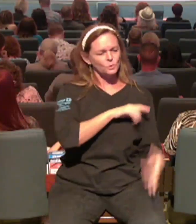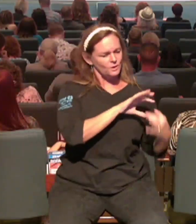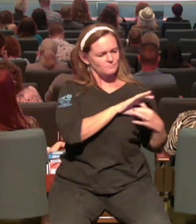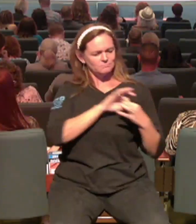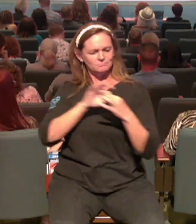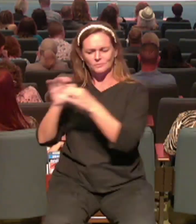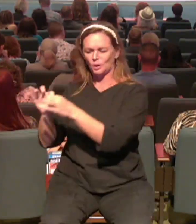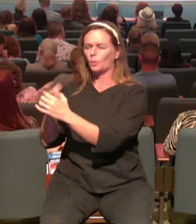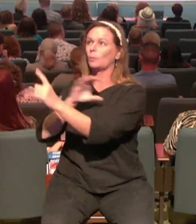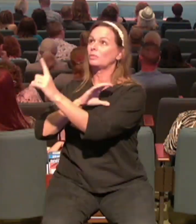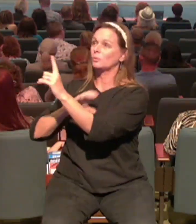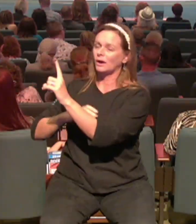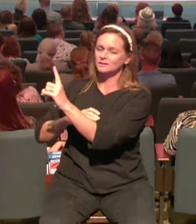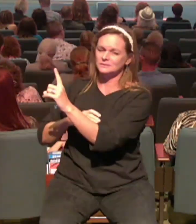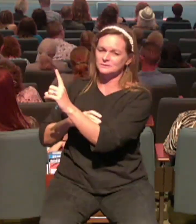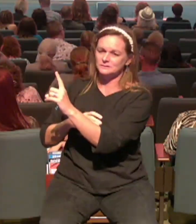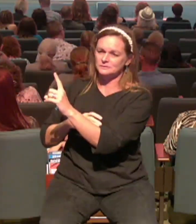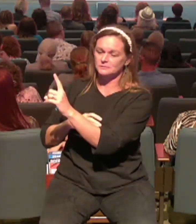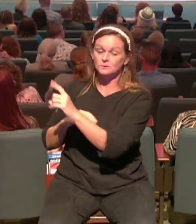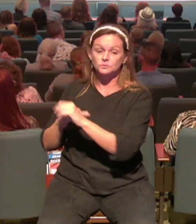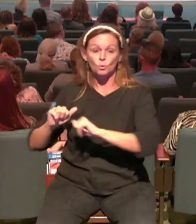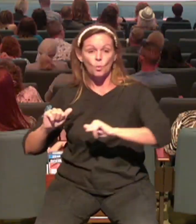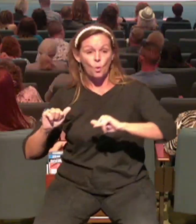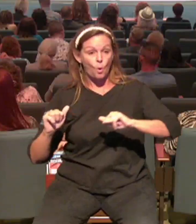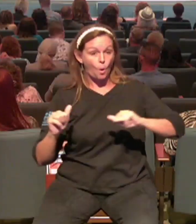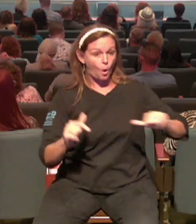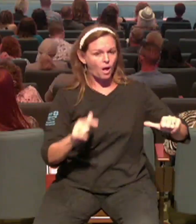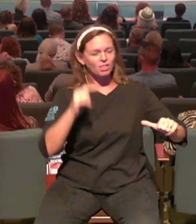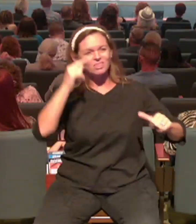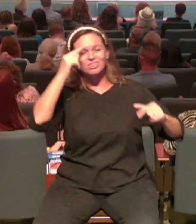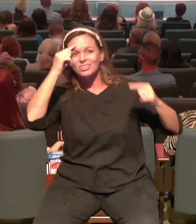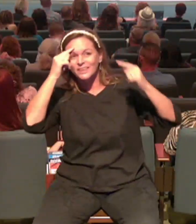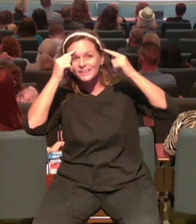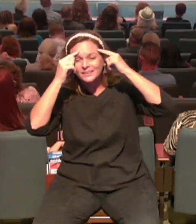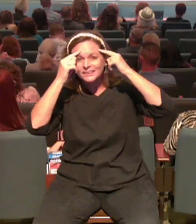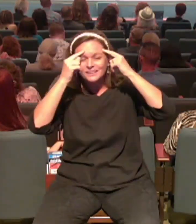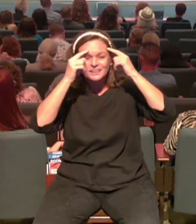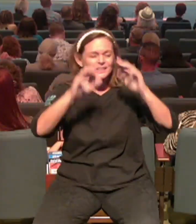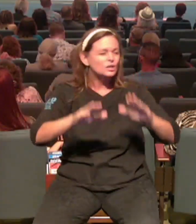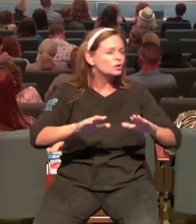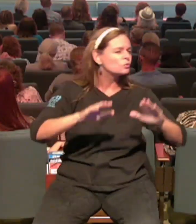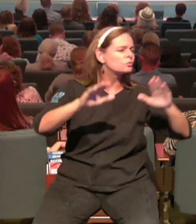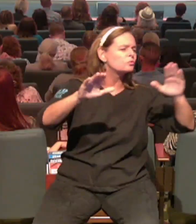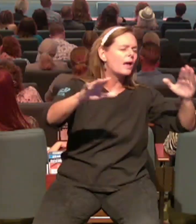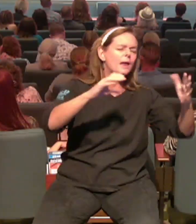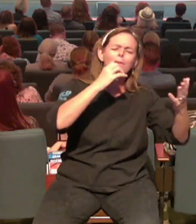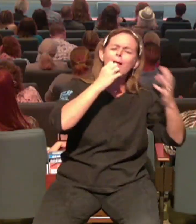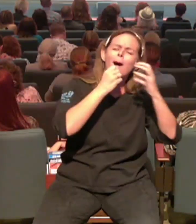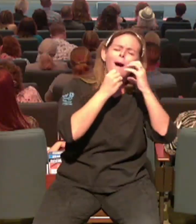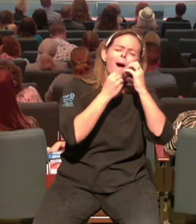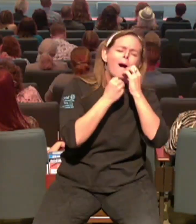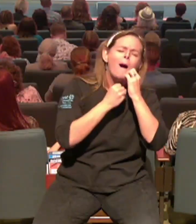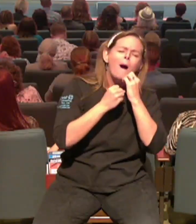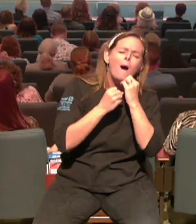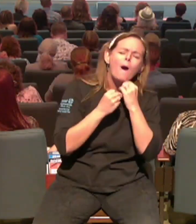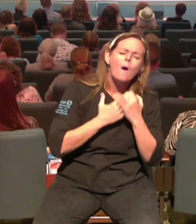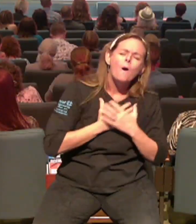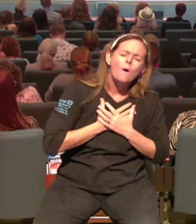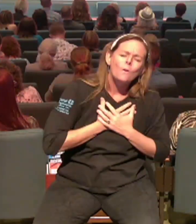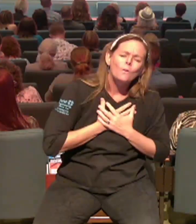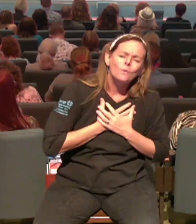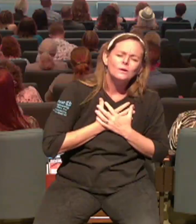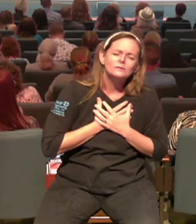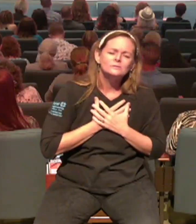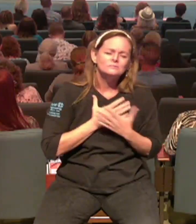God can point to us in all future ages as examples of his incredible wealth of grace and kindness towards